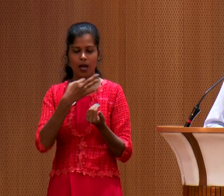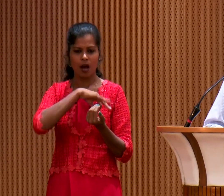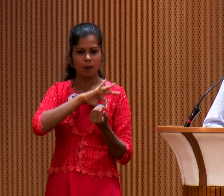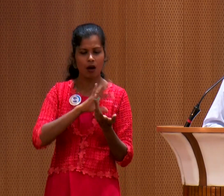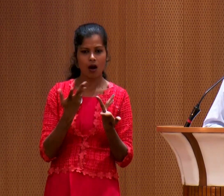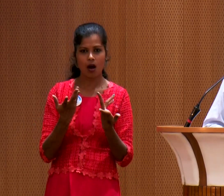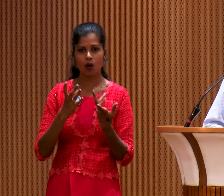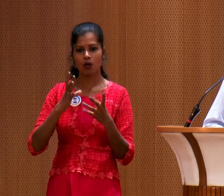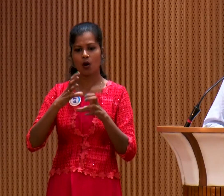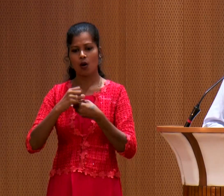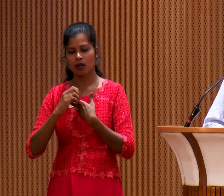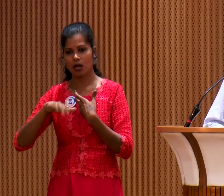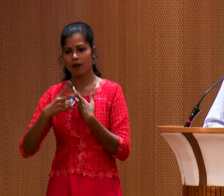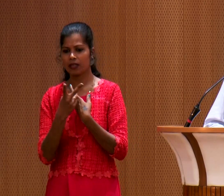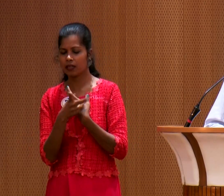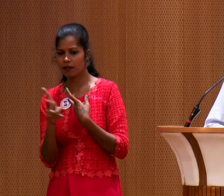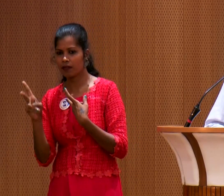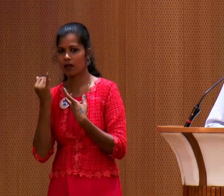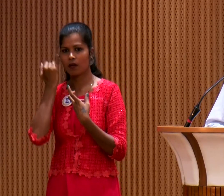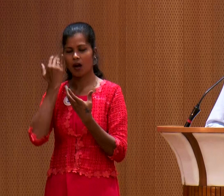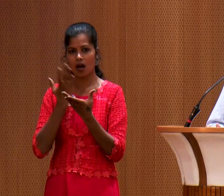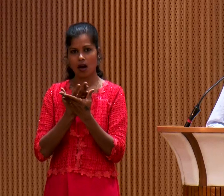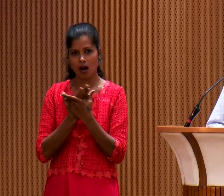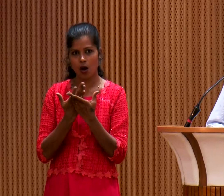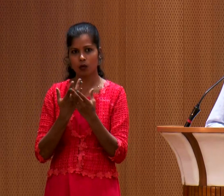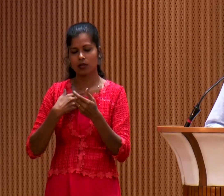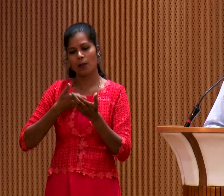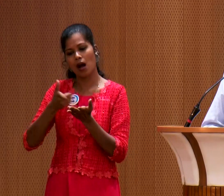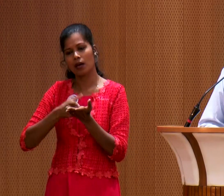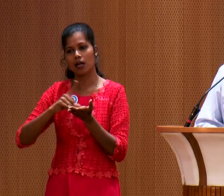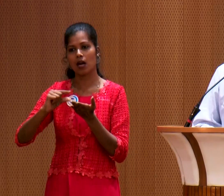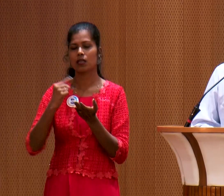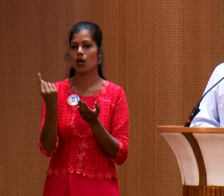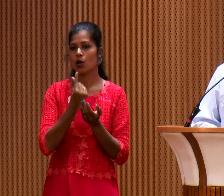pith by working with nurseries and other large-scale agricultural use.